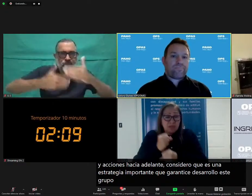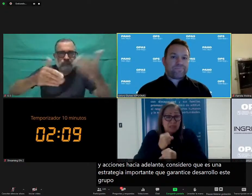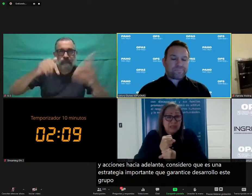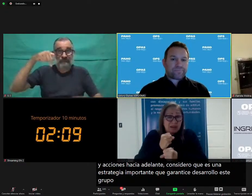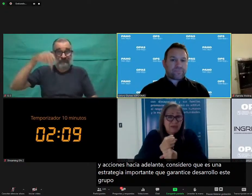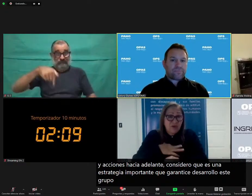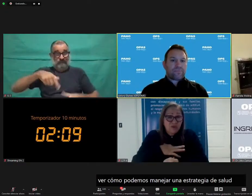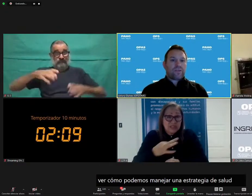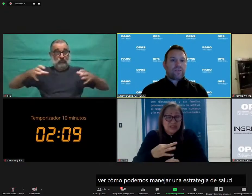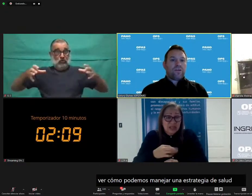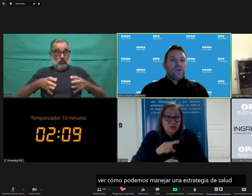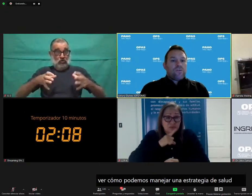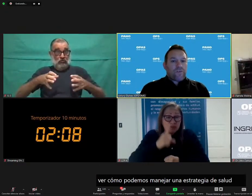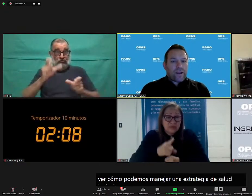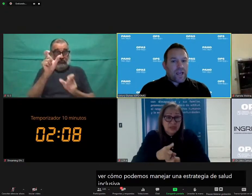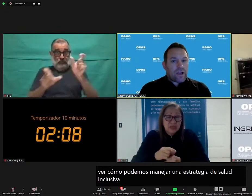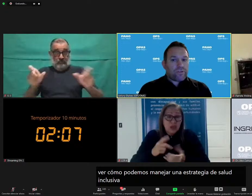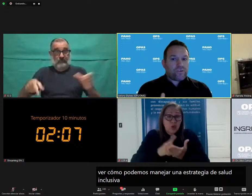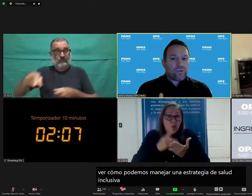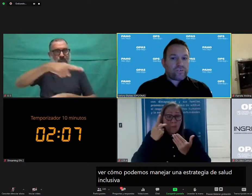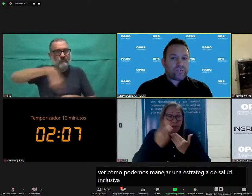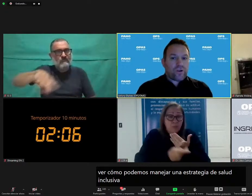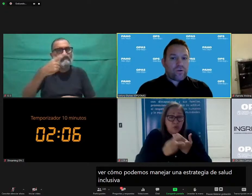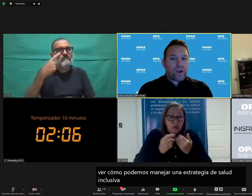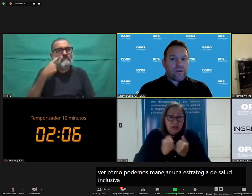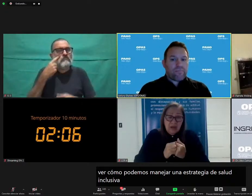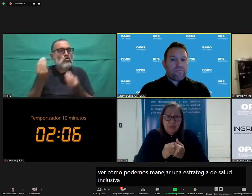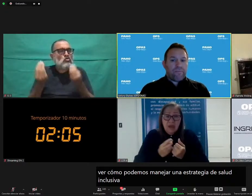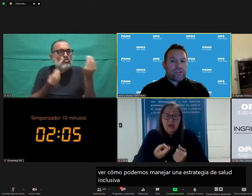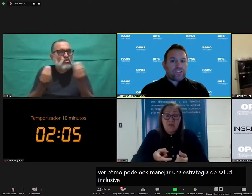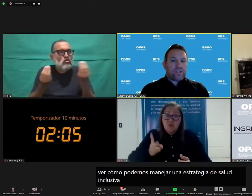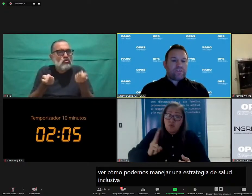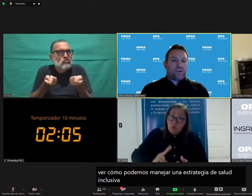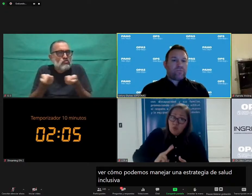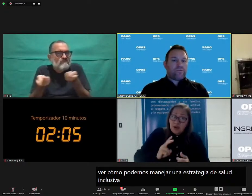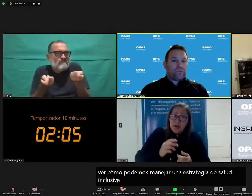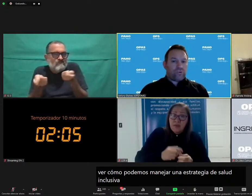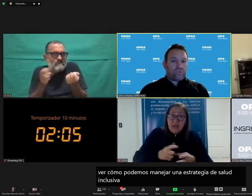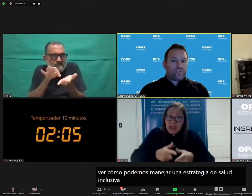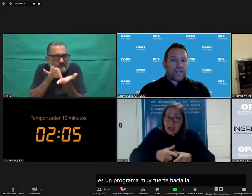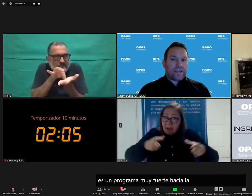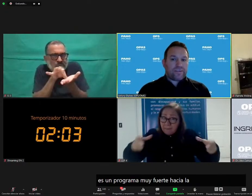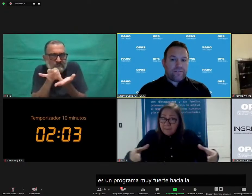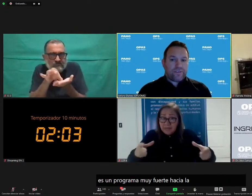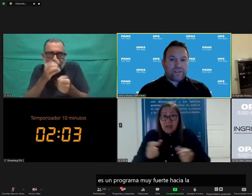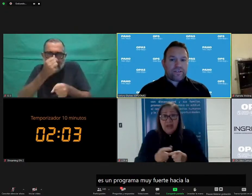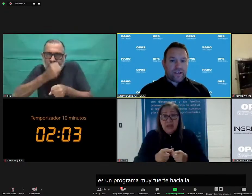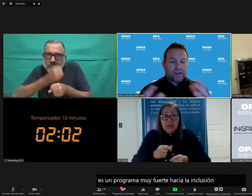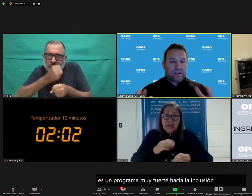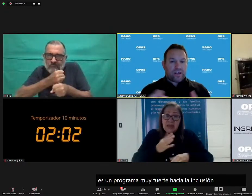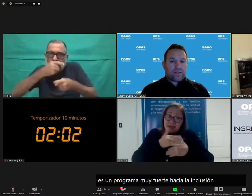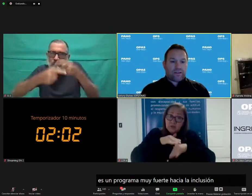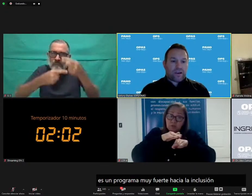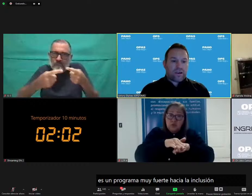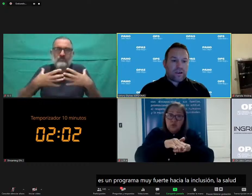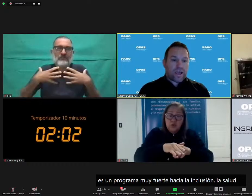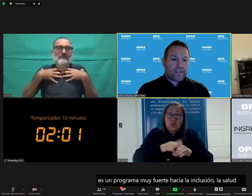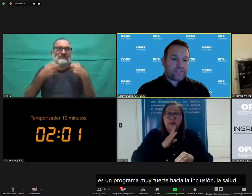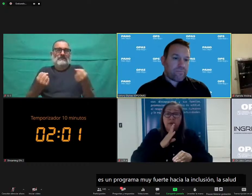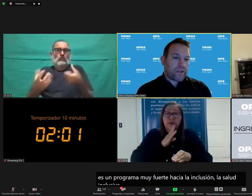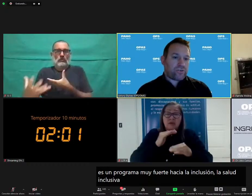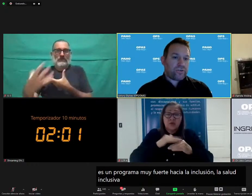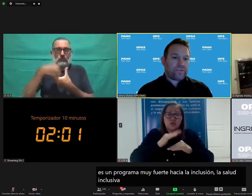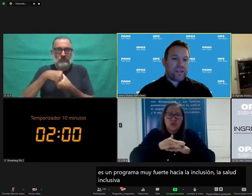program finally i want to also mention in terms of tools and activities and and